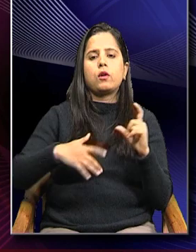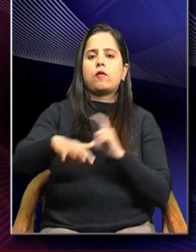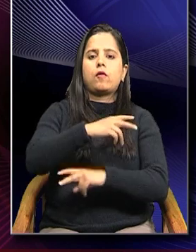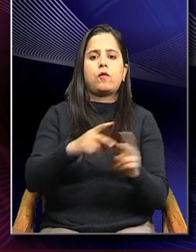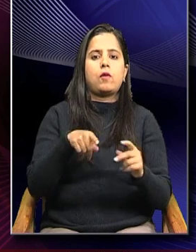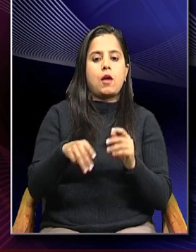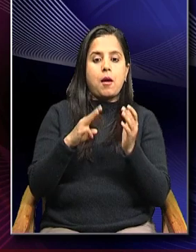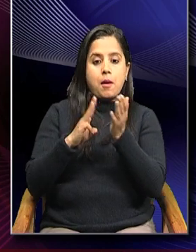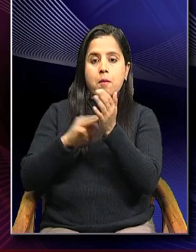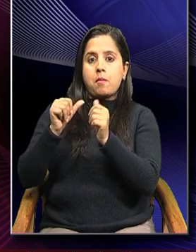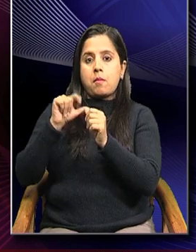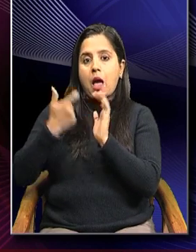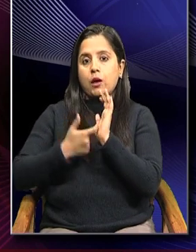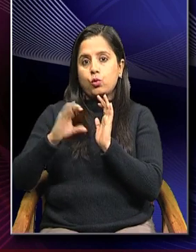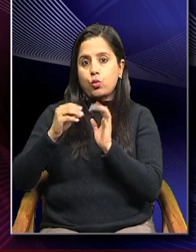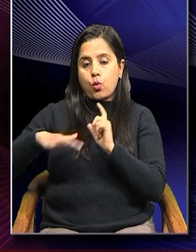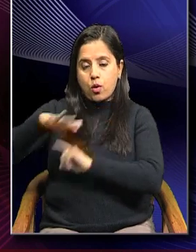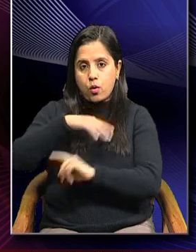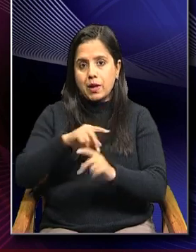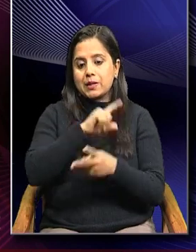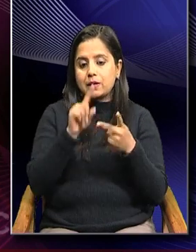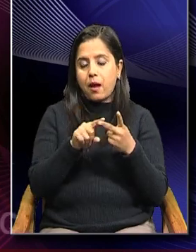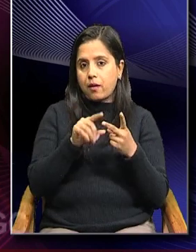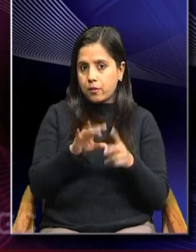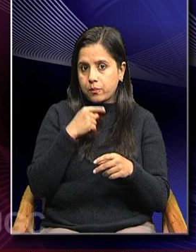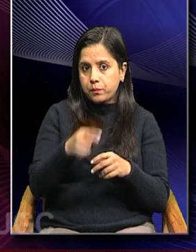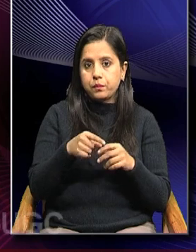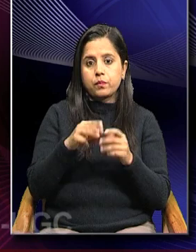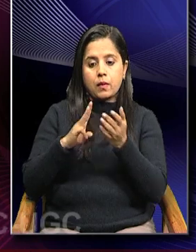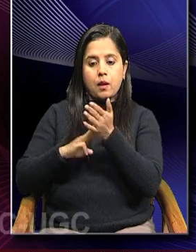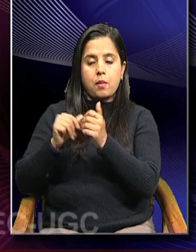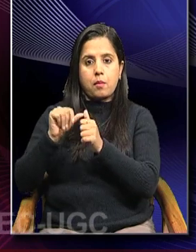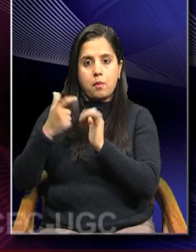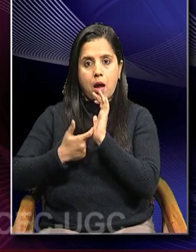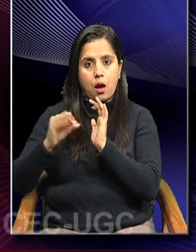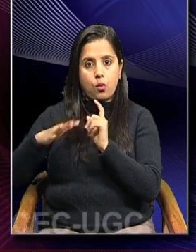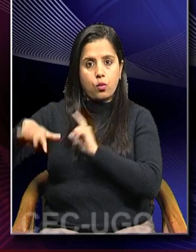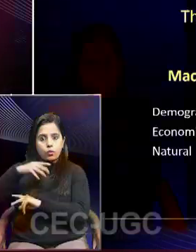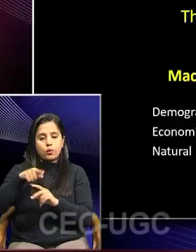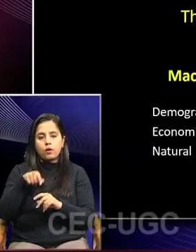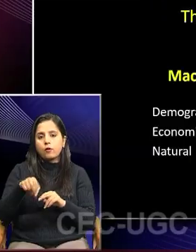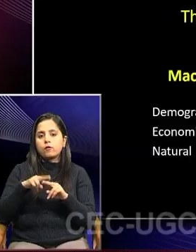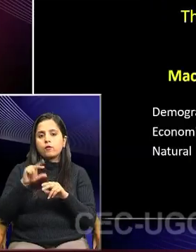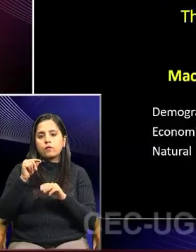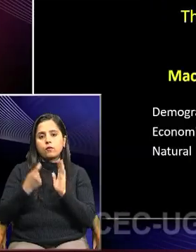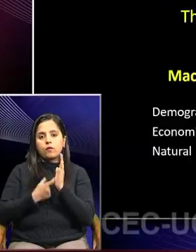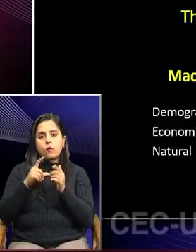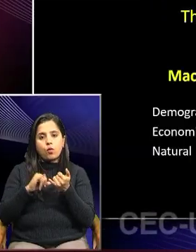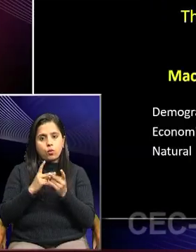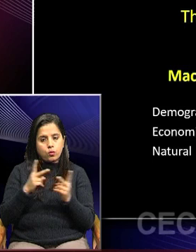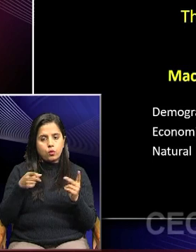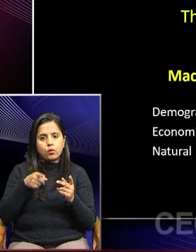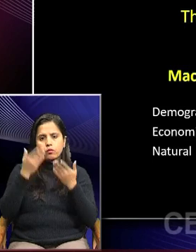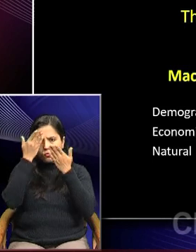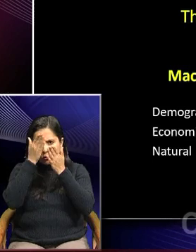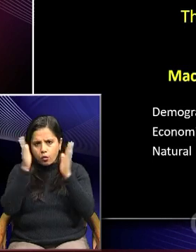about the macro environment, now that is the second part. The macro environment forces are basically those forces which are basically